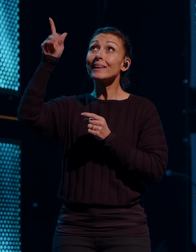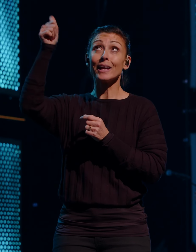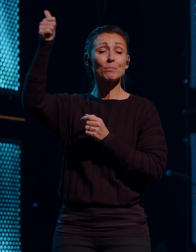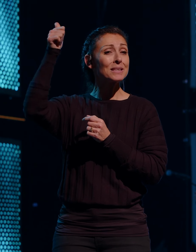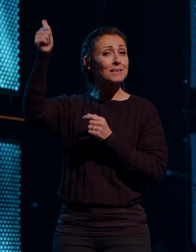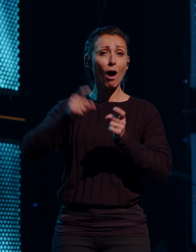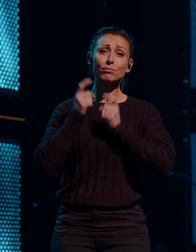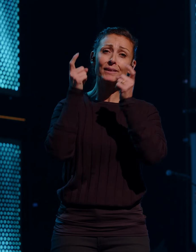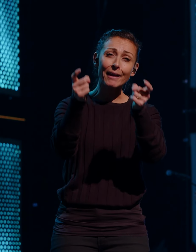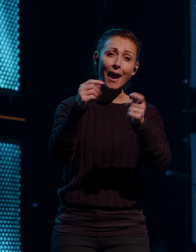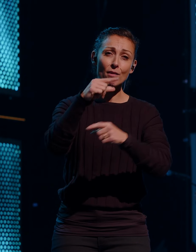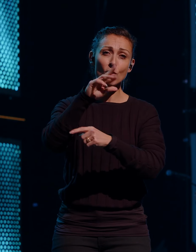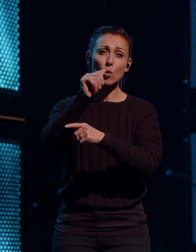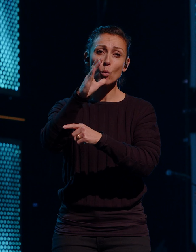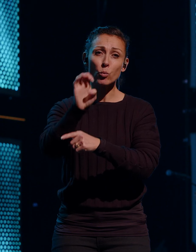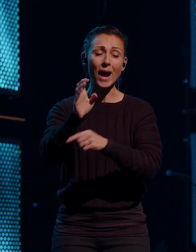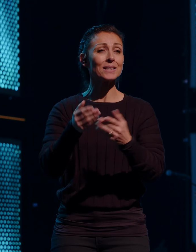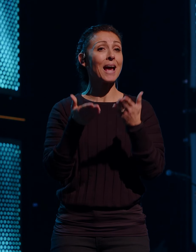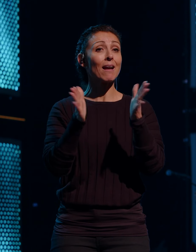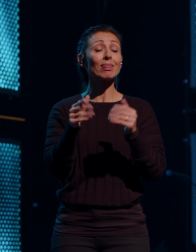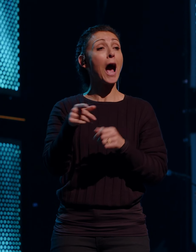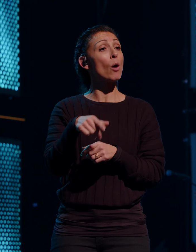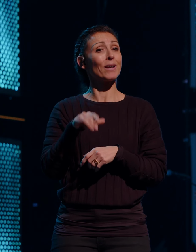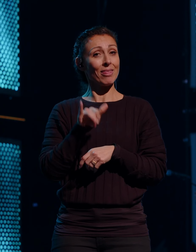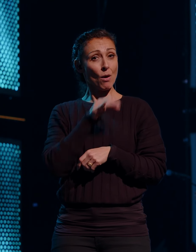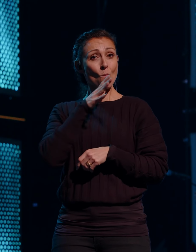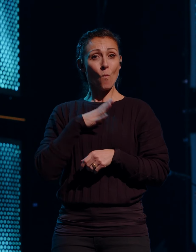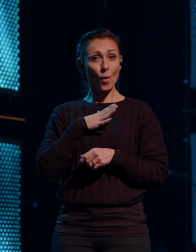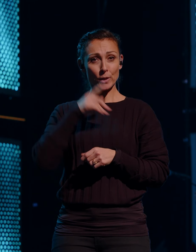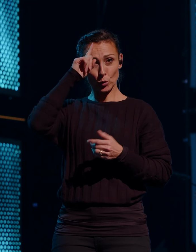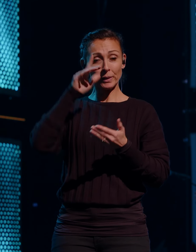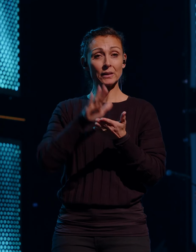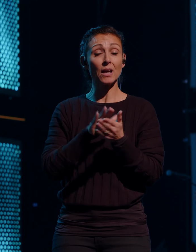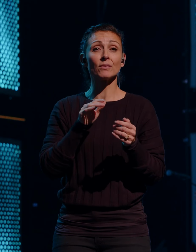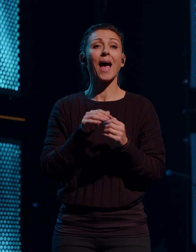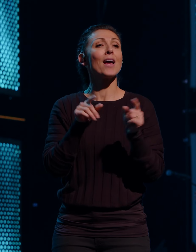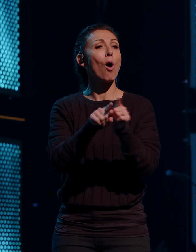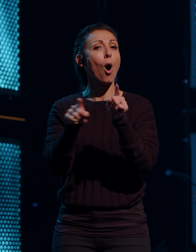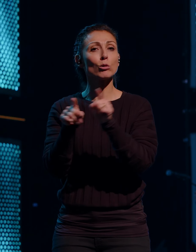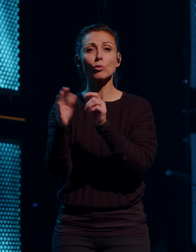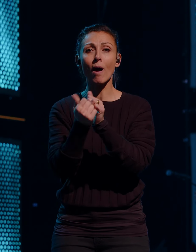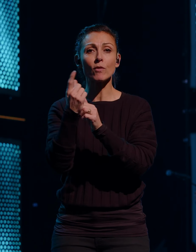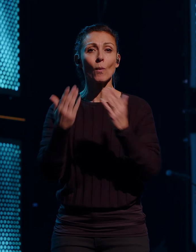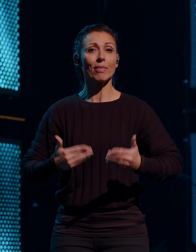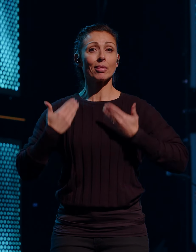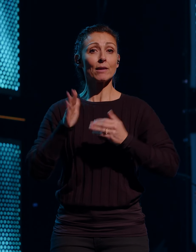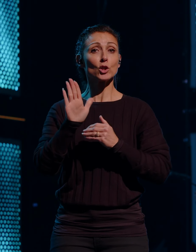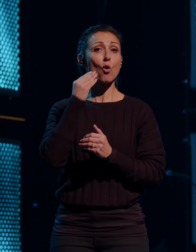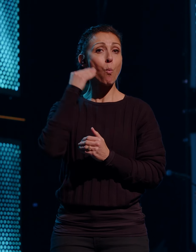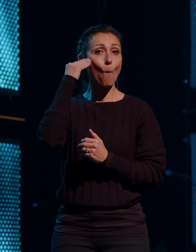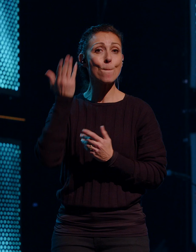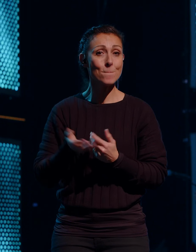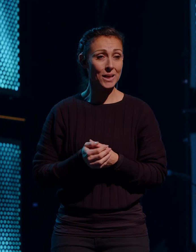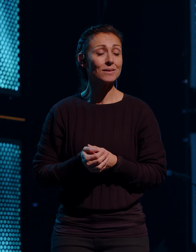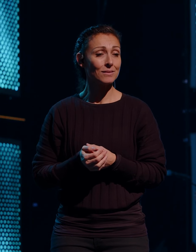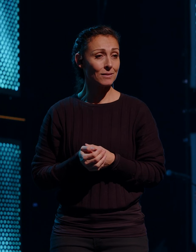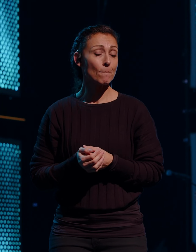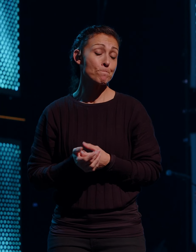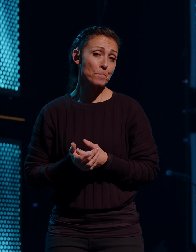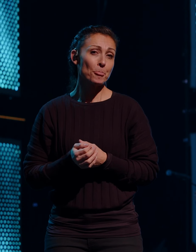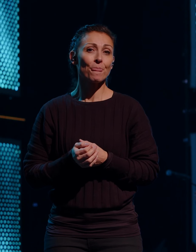allowed her to believe, her and her household. Now, as we think about the church of Philippi and the type of people